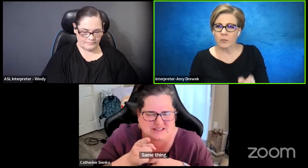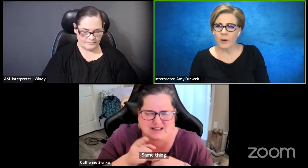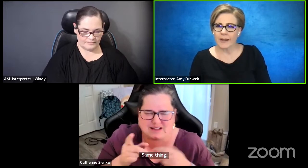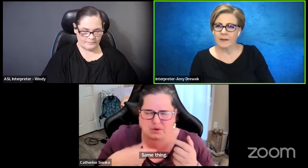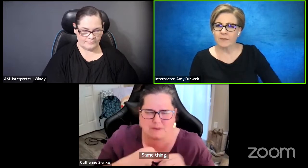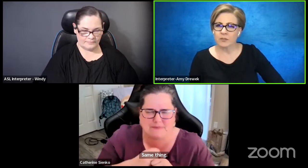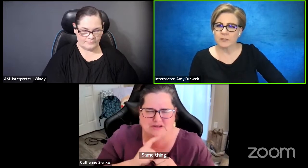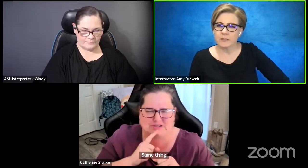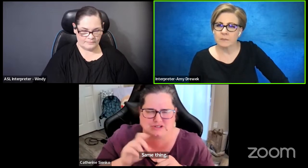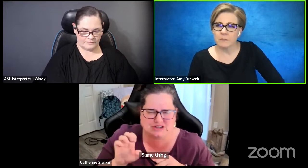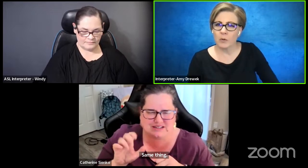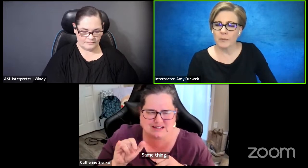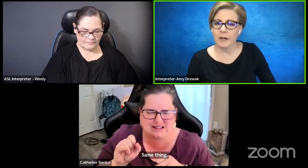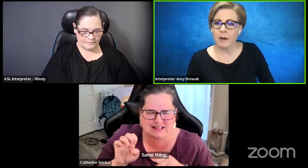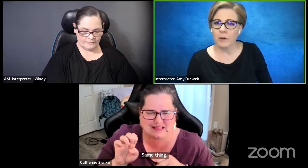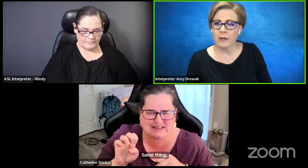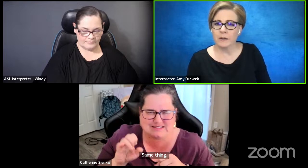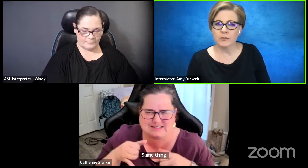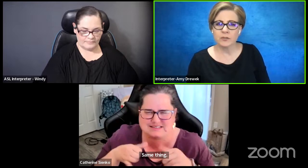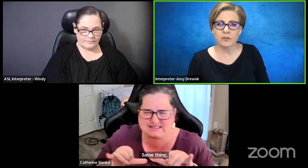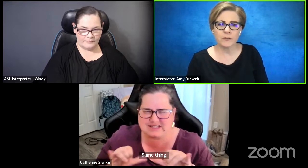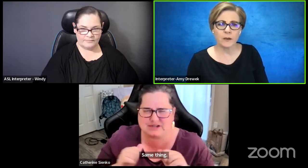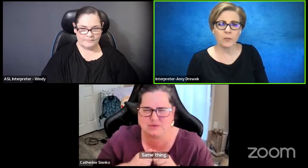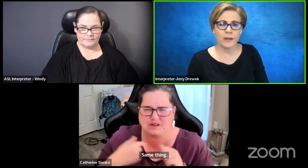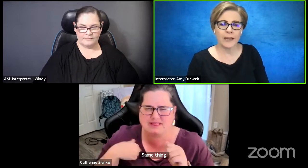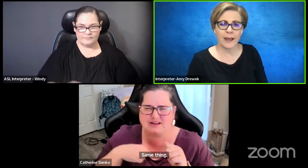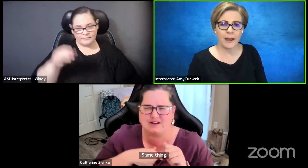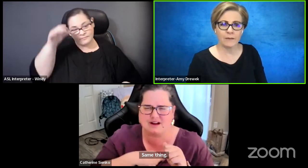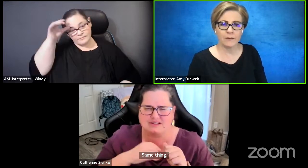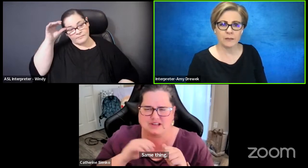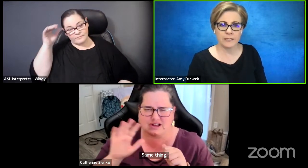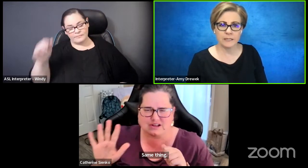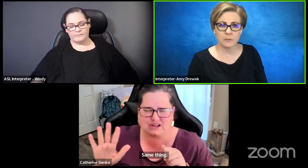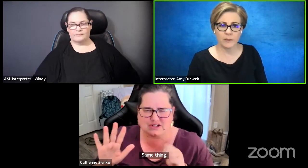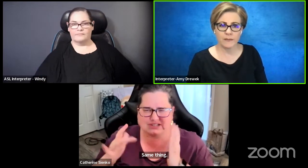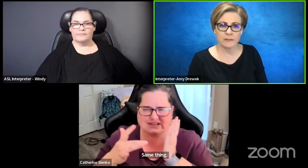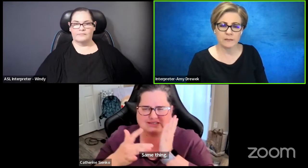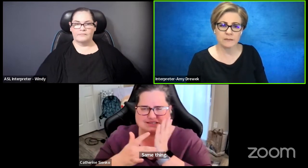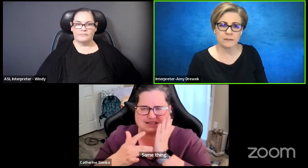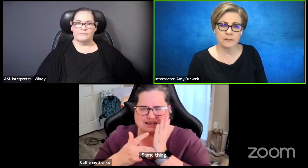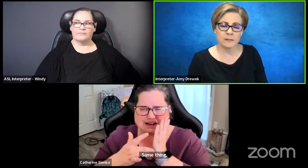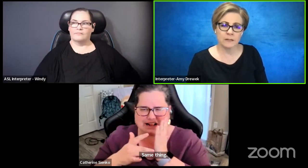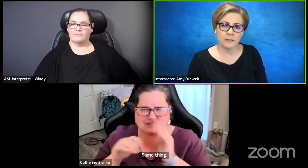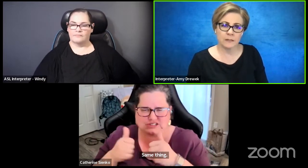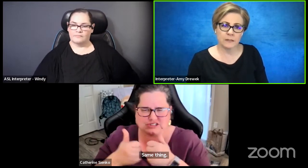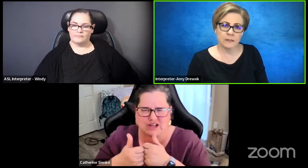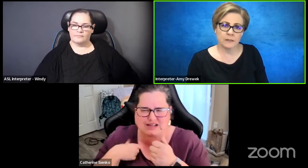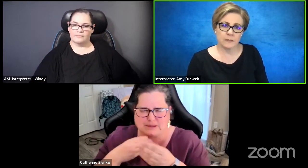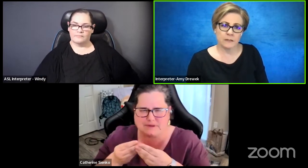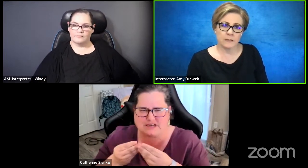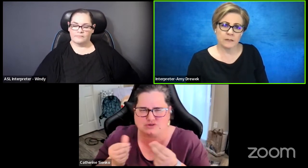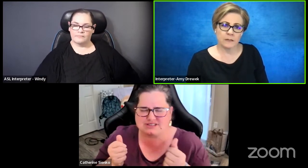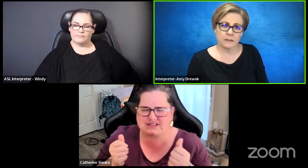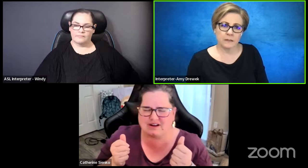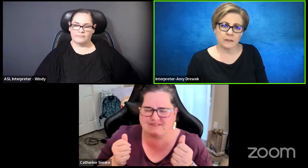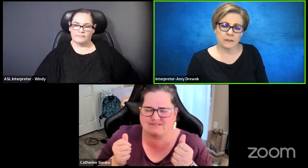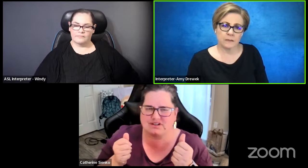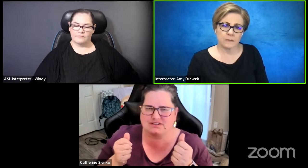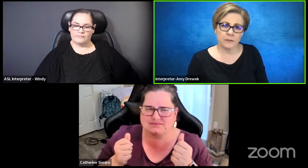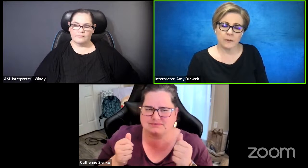Commissioner Herron, do you mind waiting for just a moment? I want to ensure that we have Elise with us.